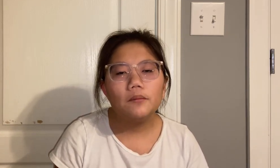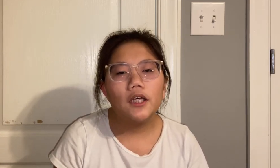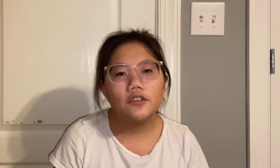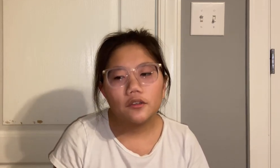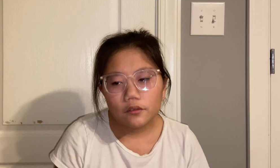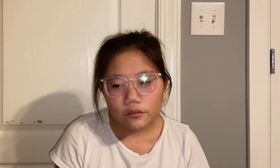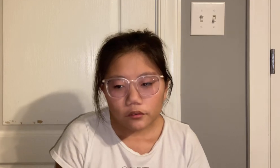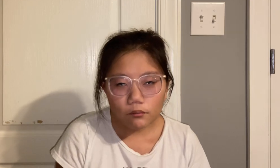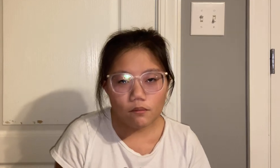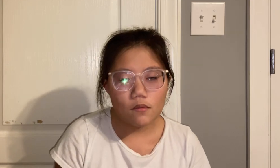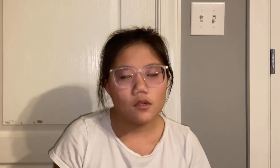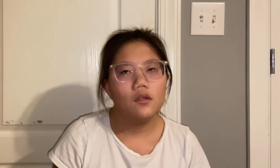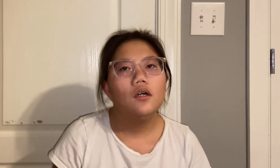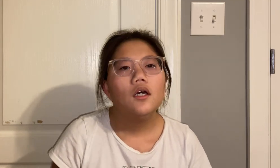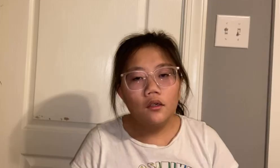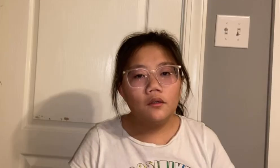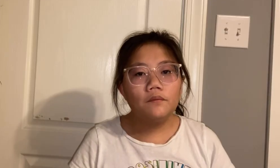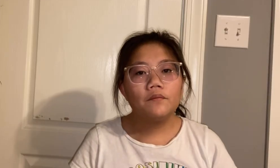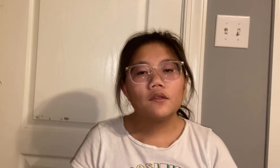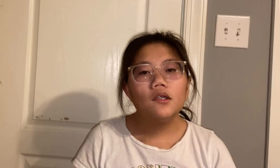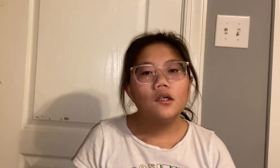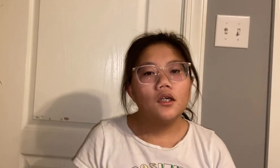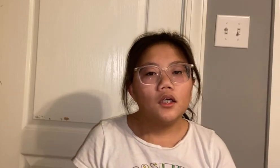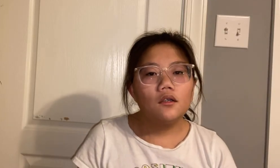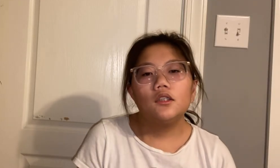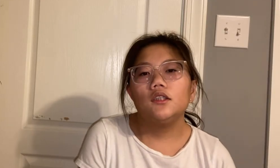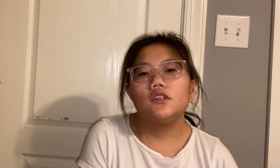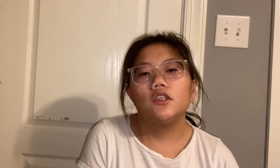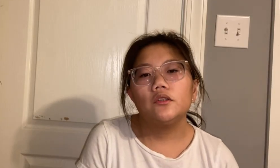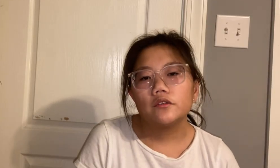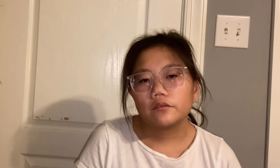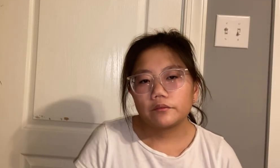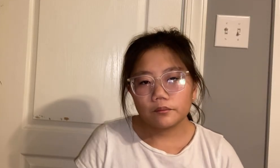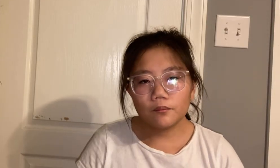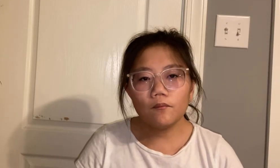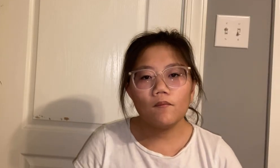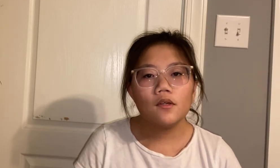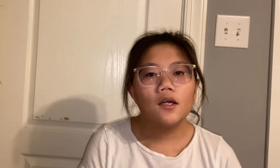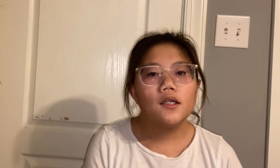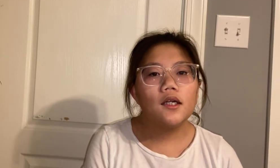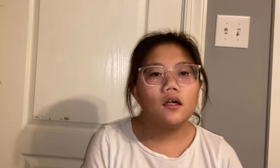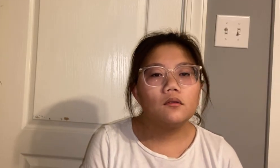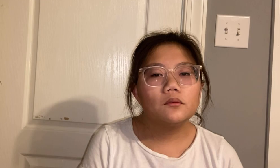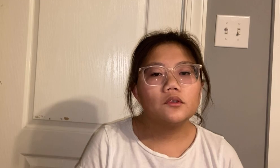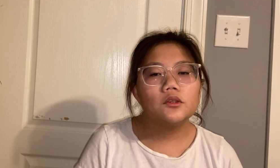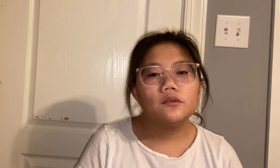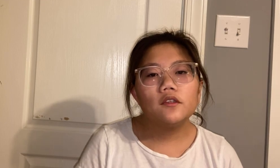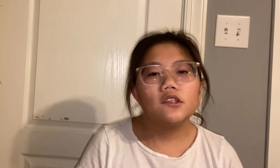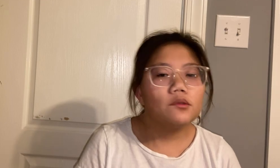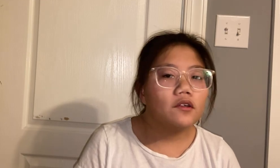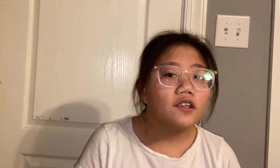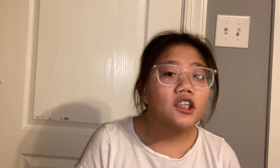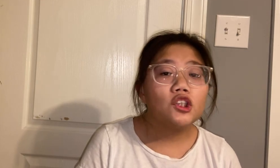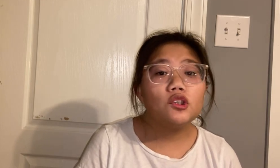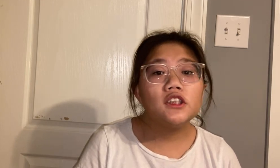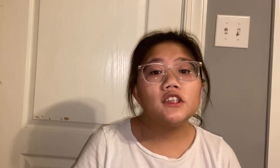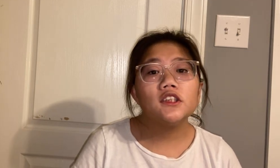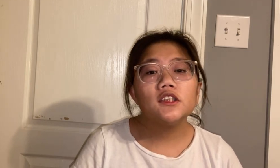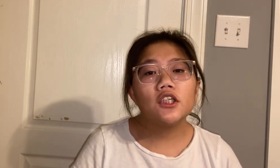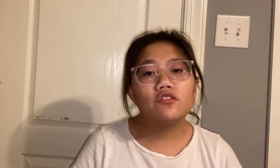letter okay so now i'm going to move on if you have two z's that are